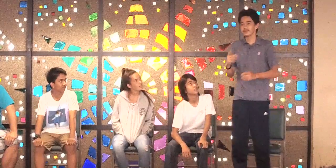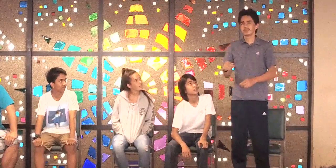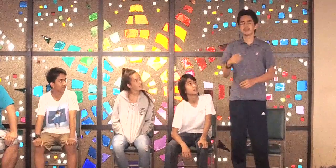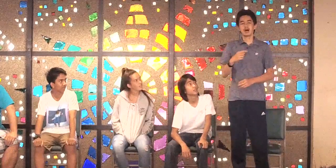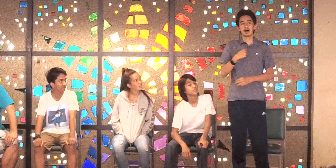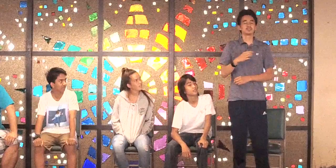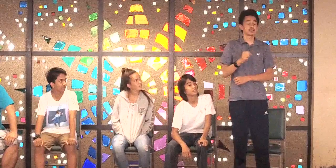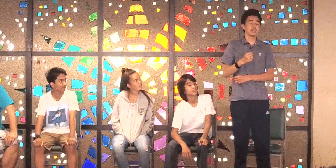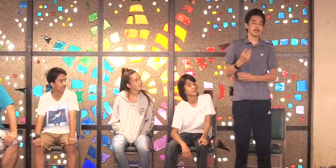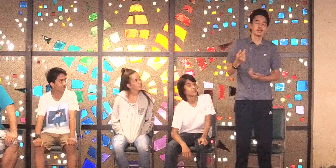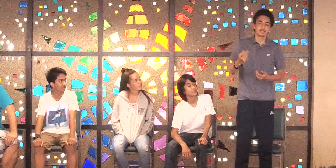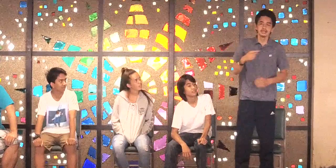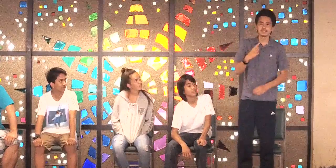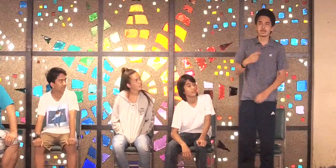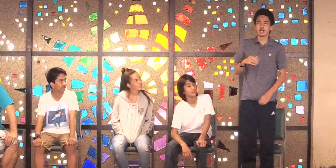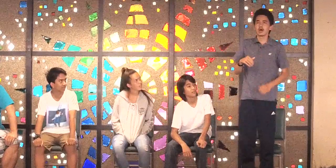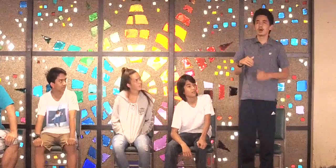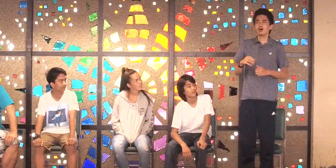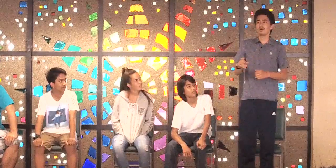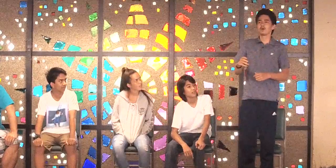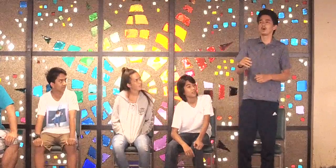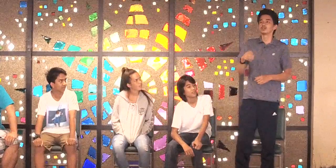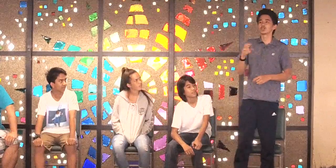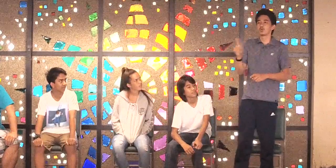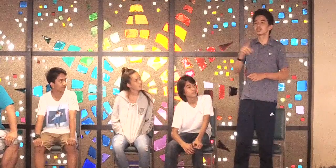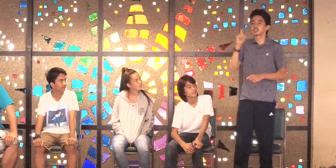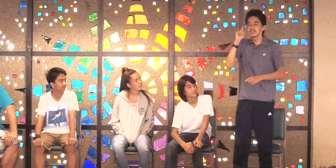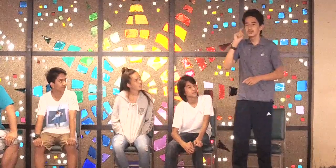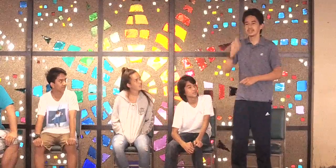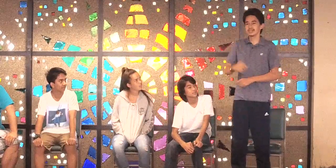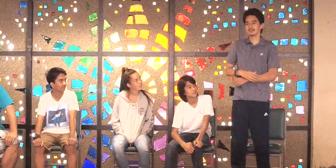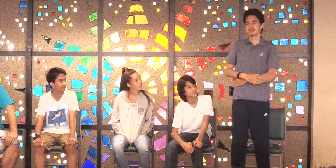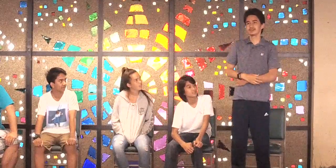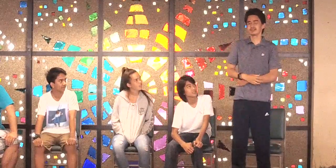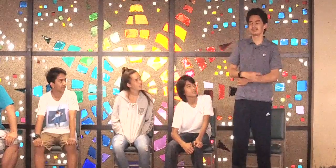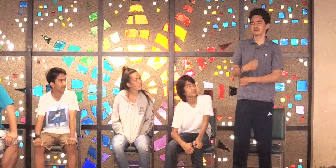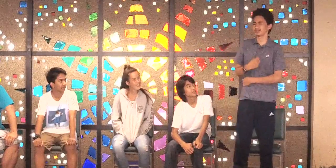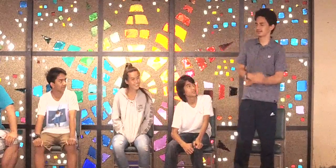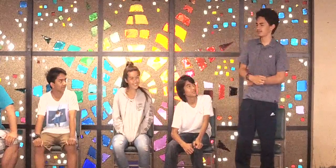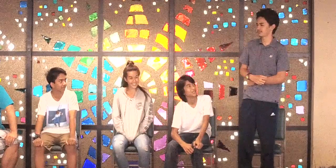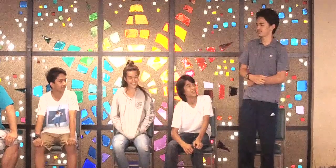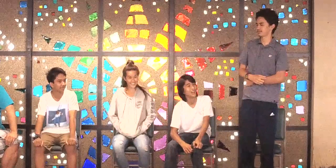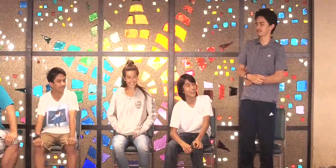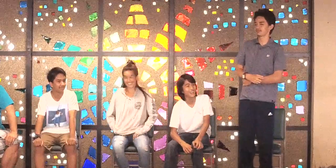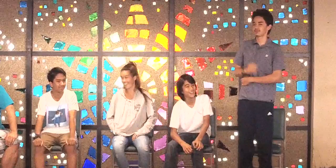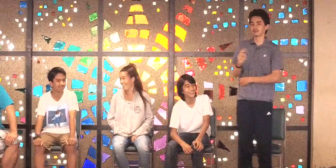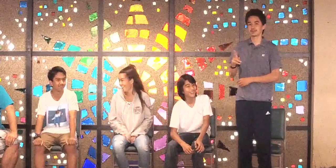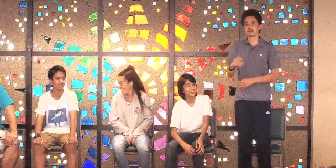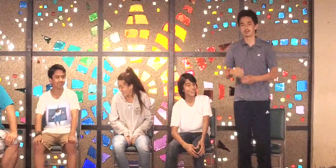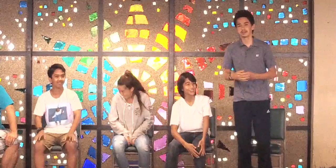deaf? I was like, yeah. He said, oh, so where's your hearing aid?